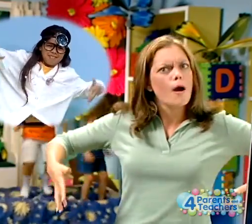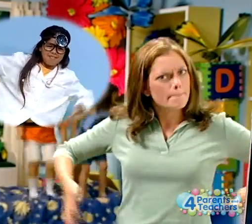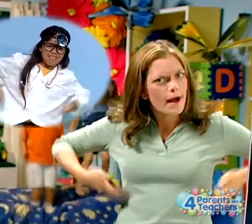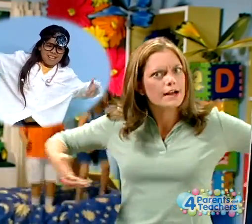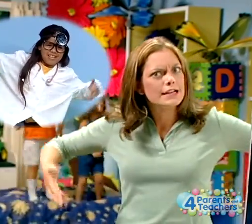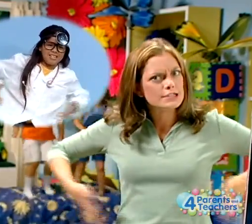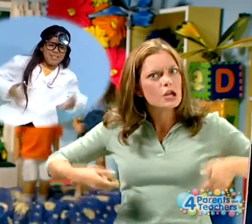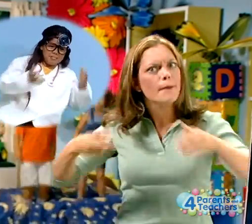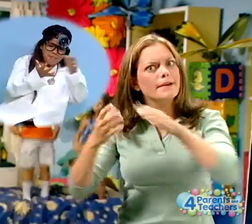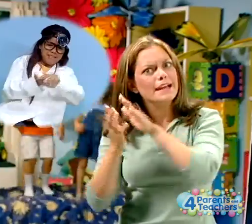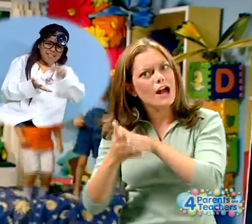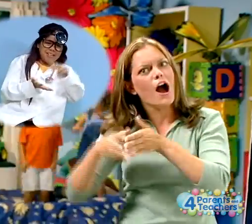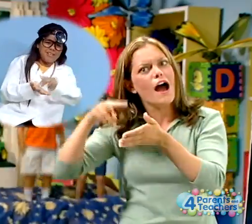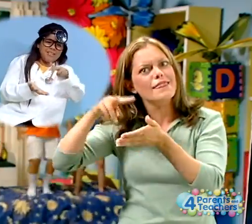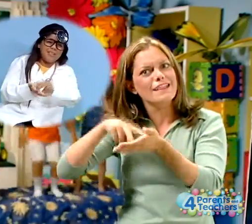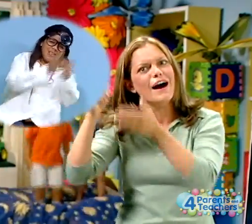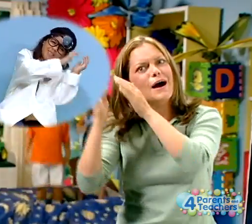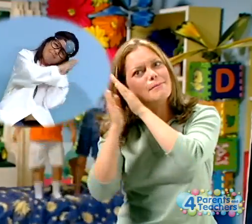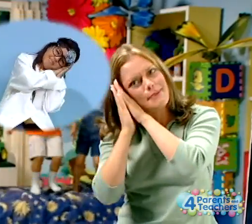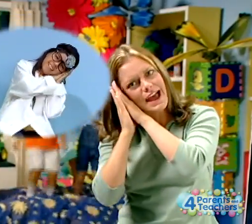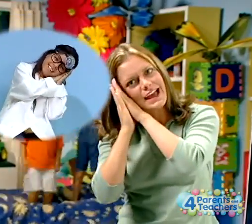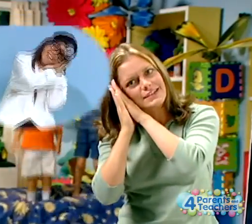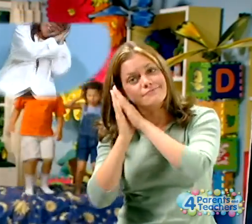monkeys jumping on the bed.